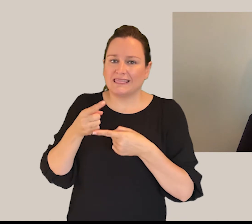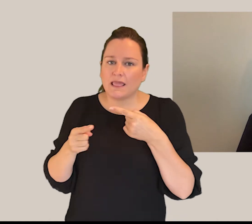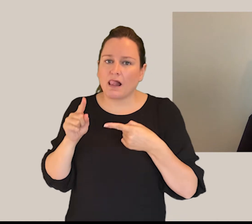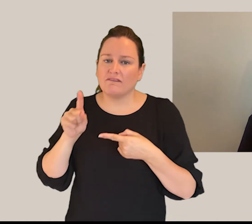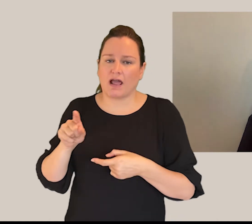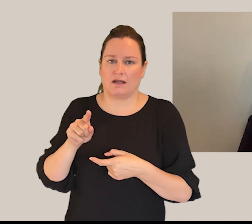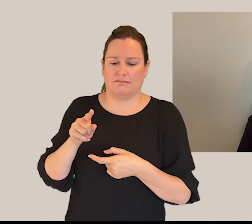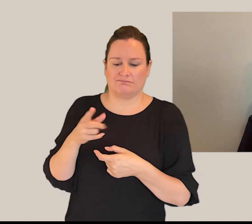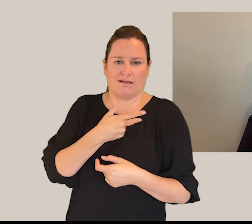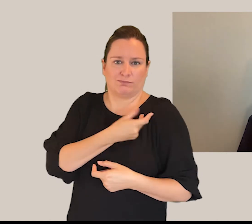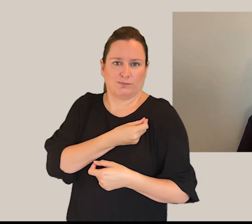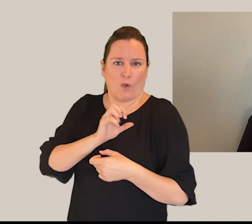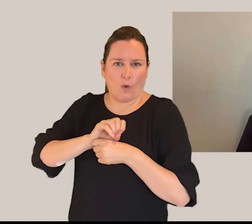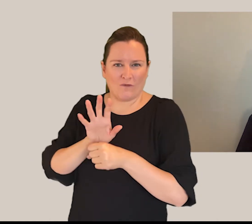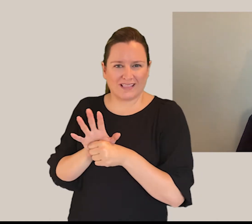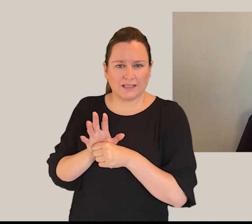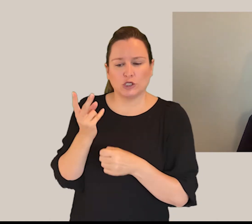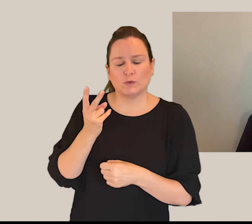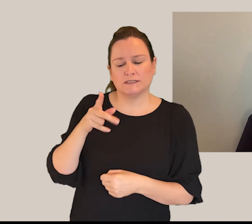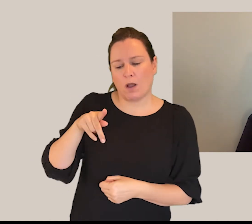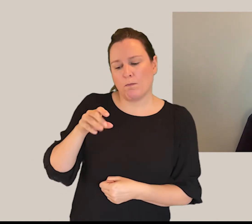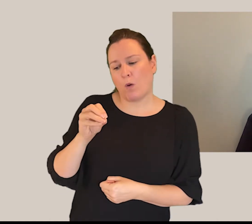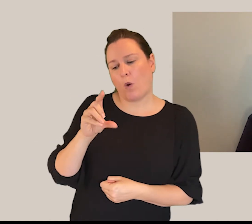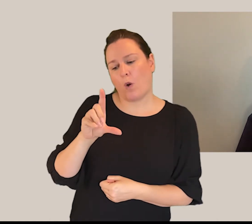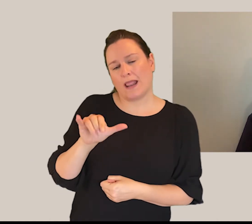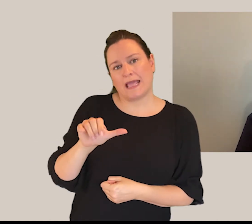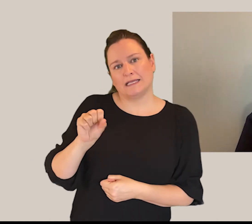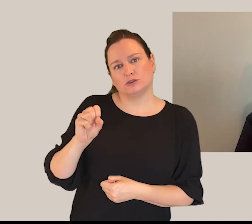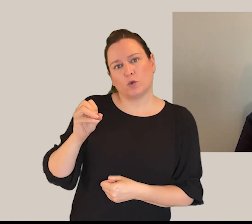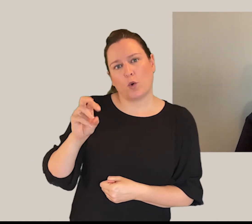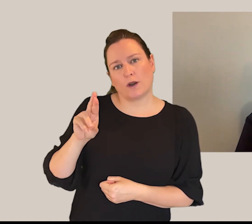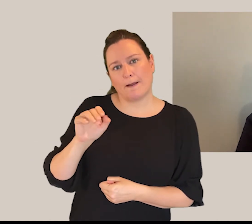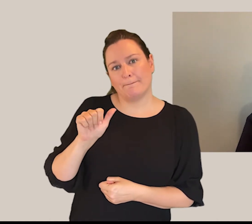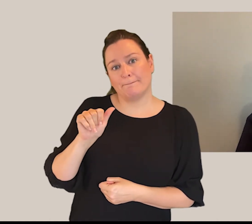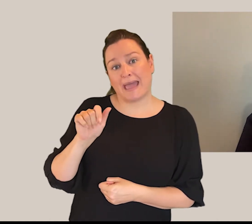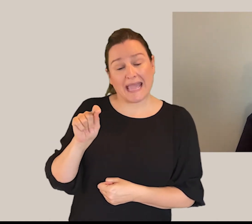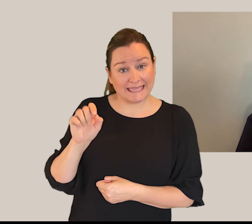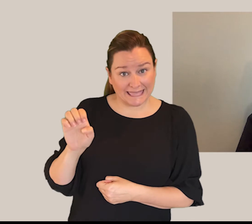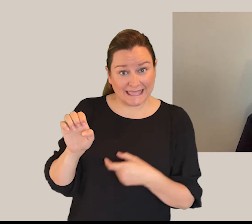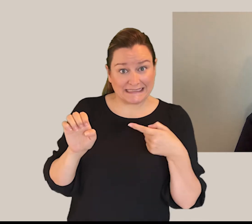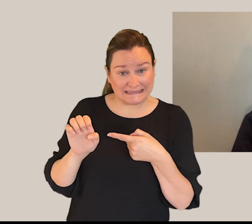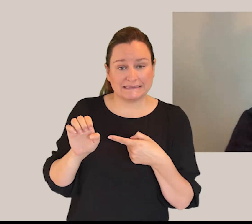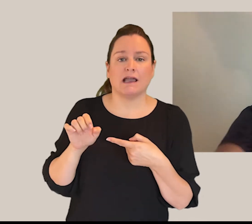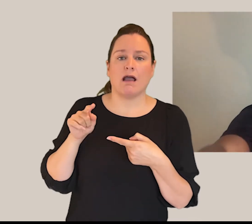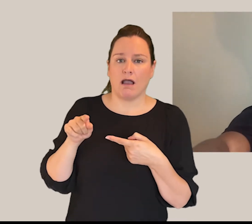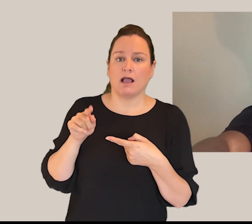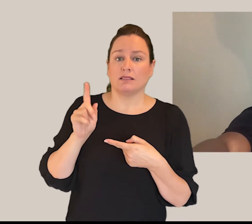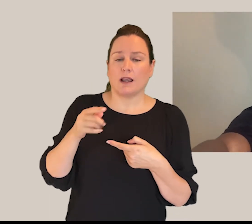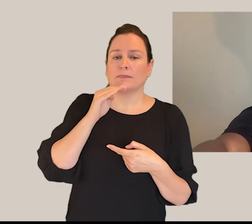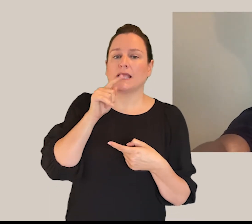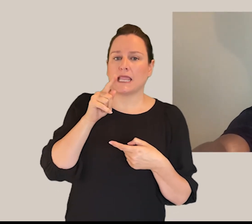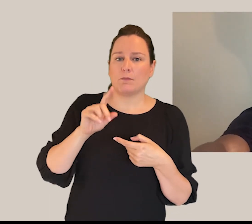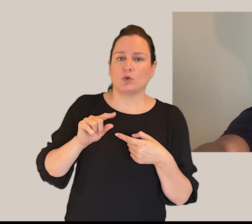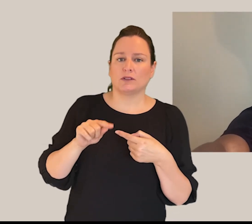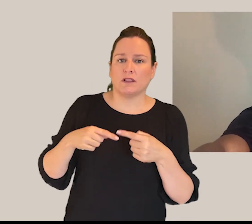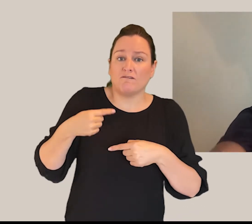for example, polysorbate, is contraindicated to receiving a subsequent dose of a COVID